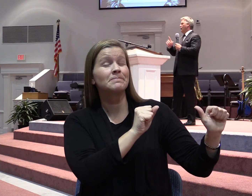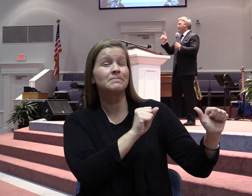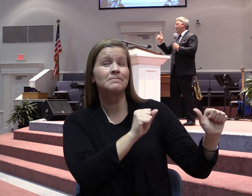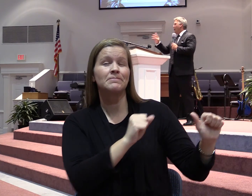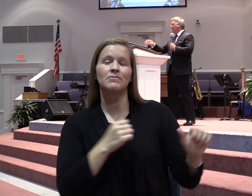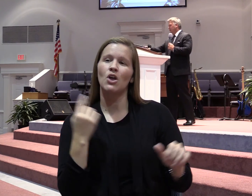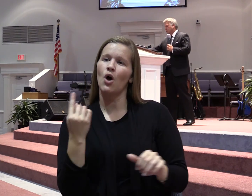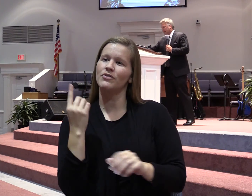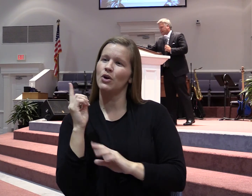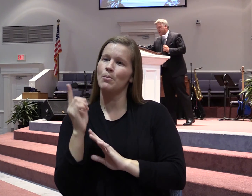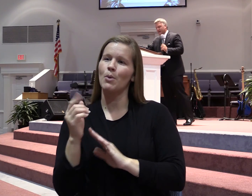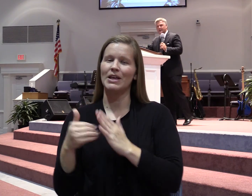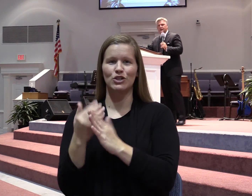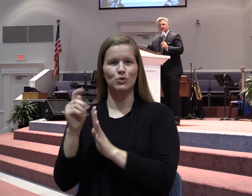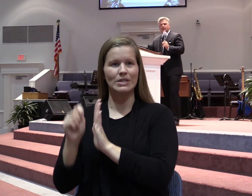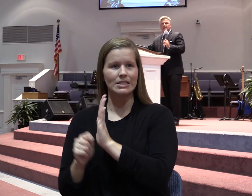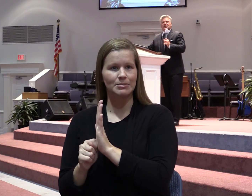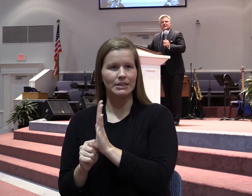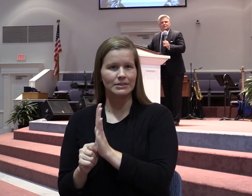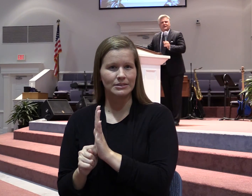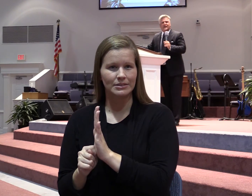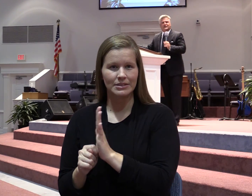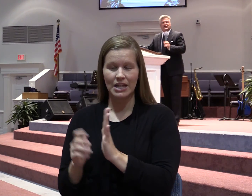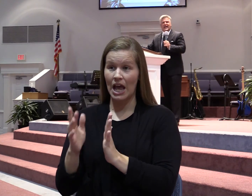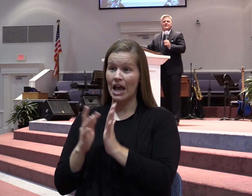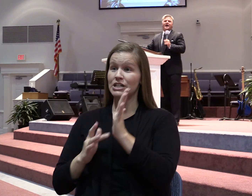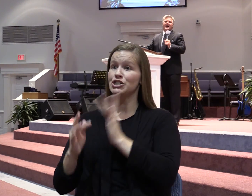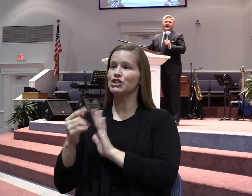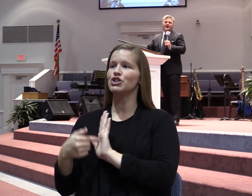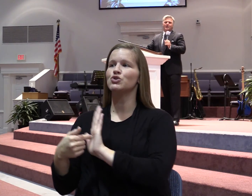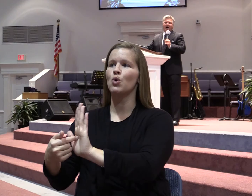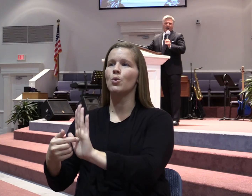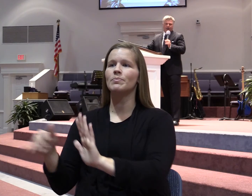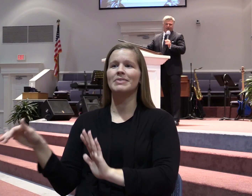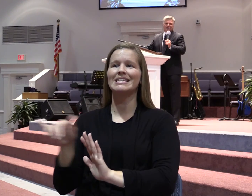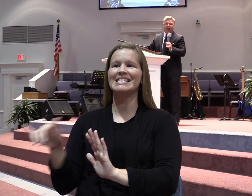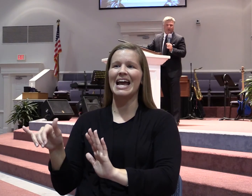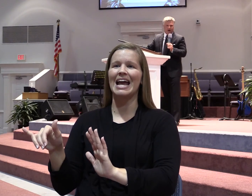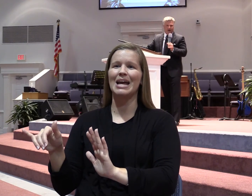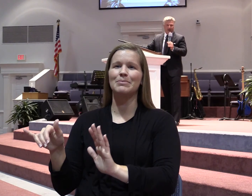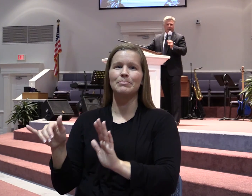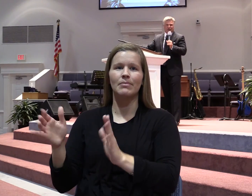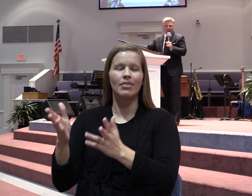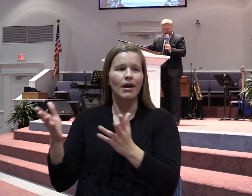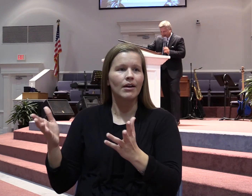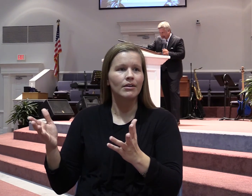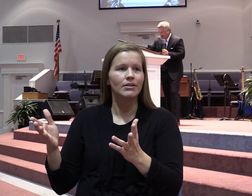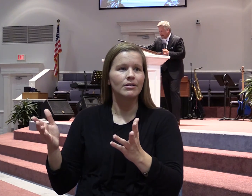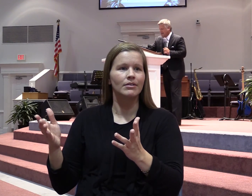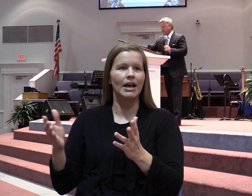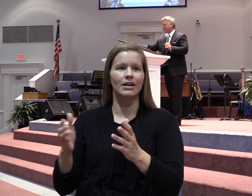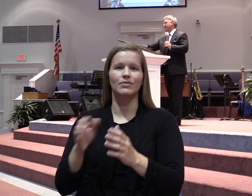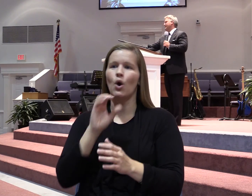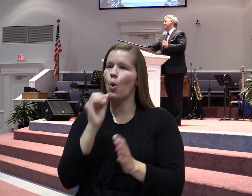And only for a moment in the New Testament, Jesus reveals the same apocalyptic terror that was on Mount